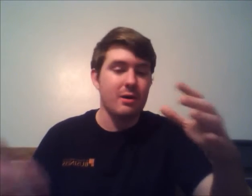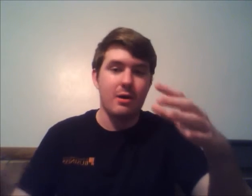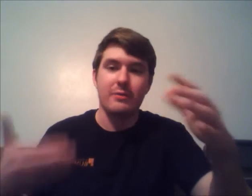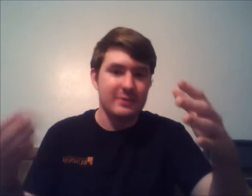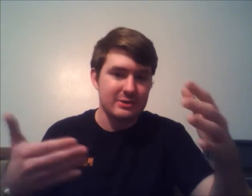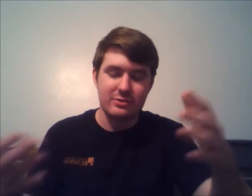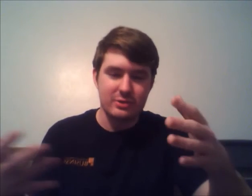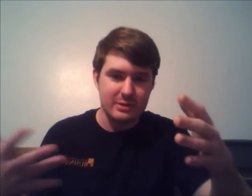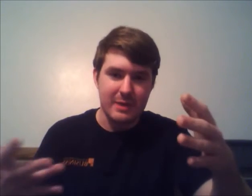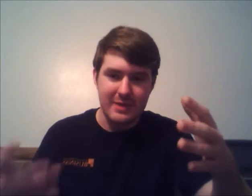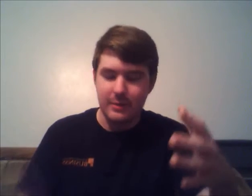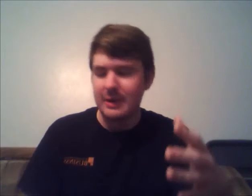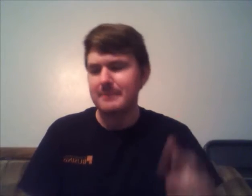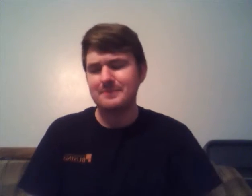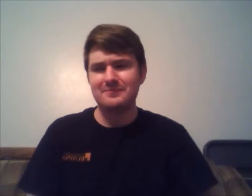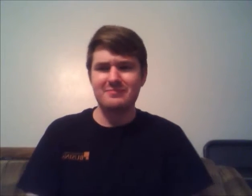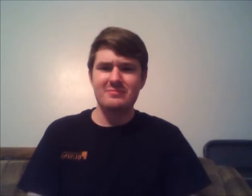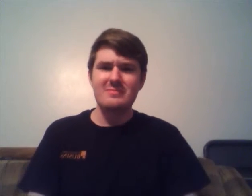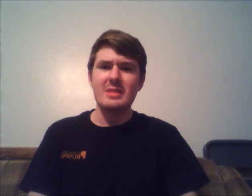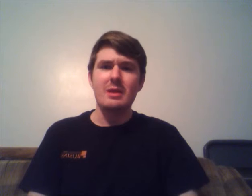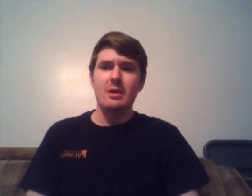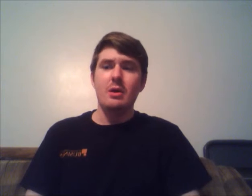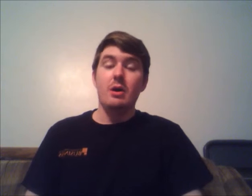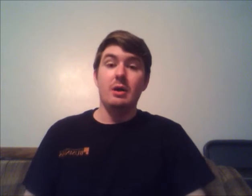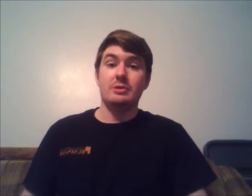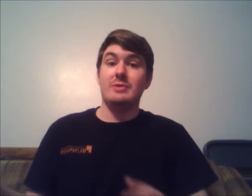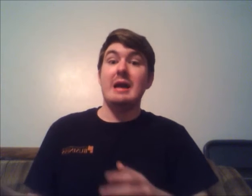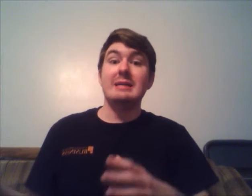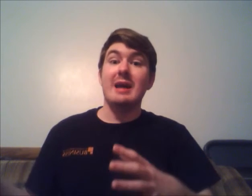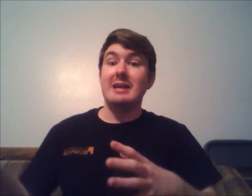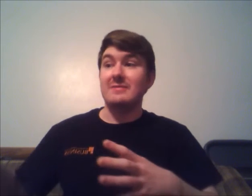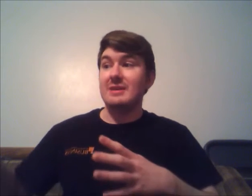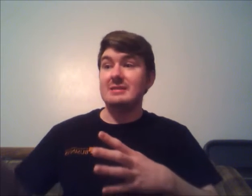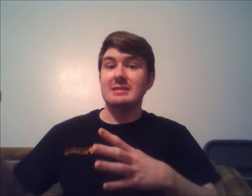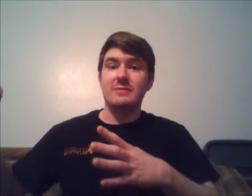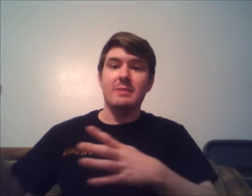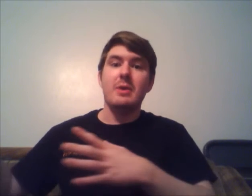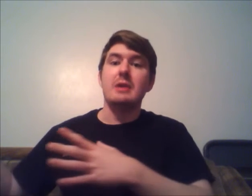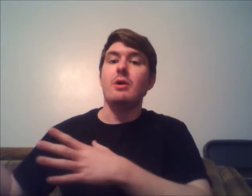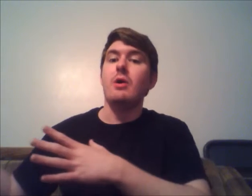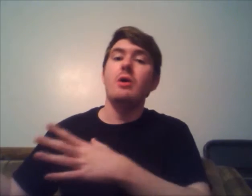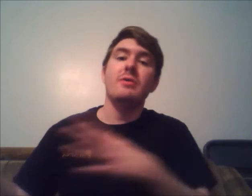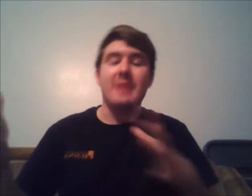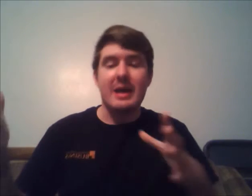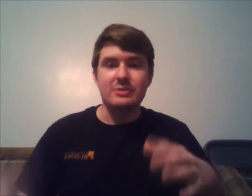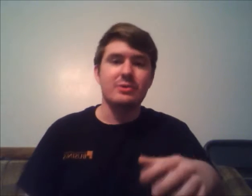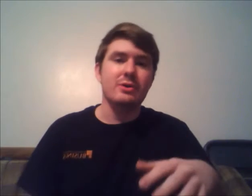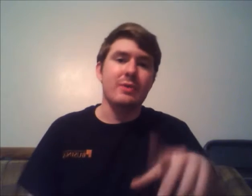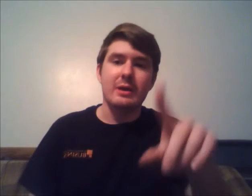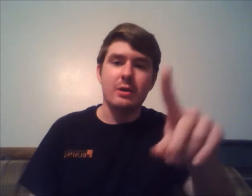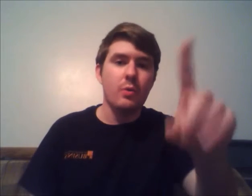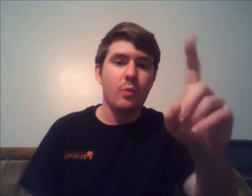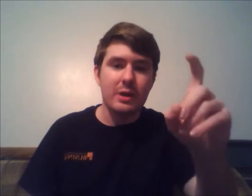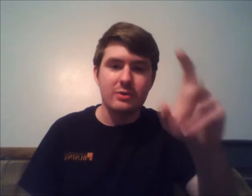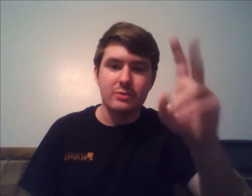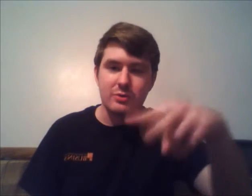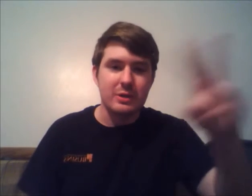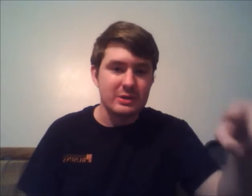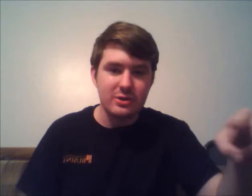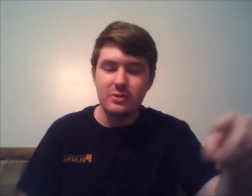All of these you can just combine that way. So that kind of gets us, if we combine all of that, so you can go like